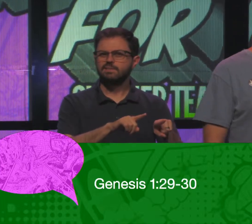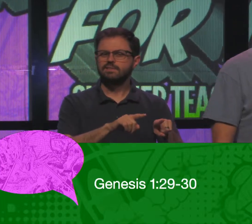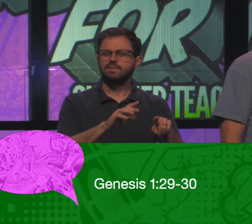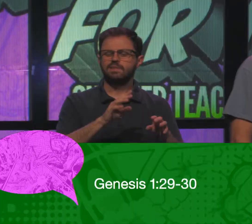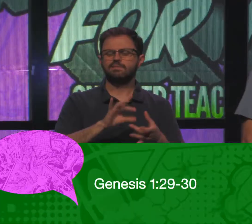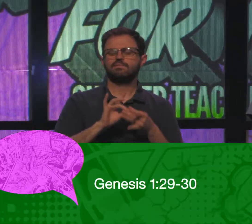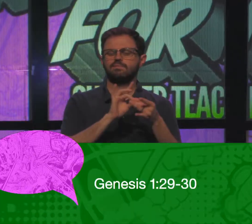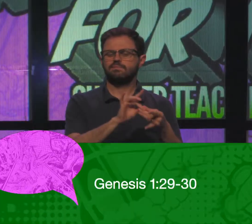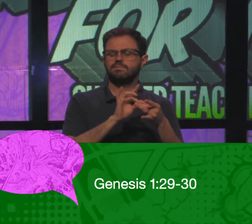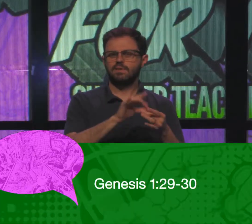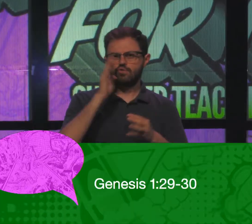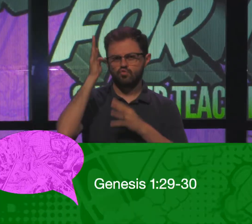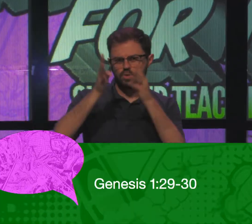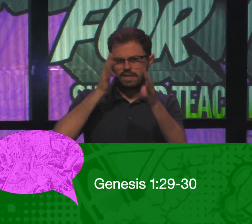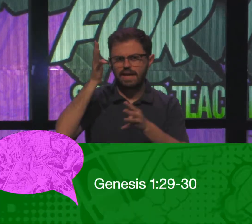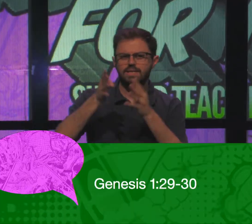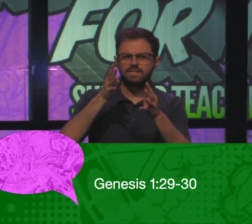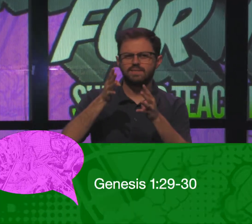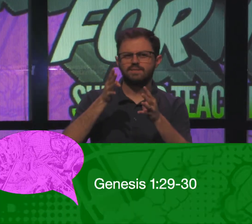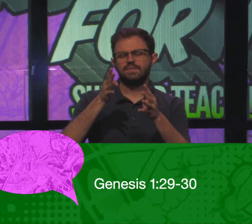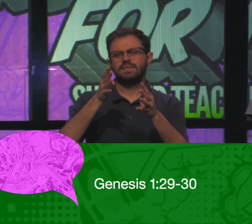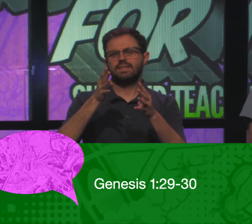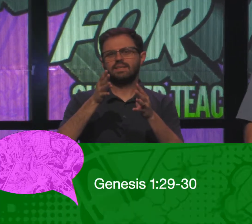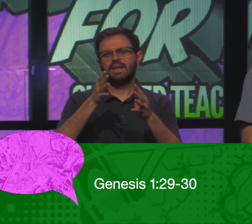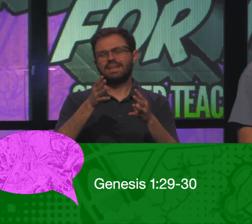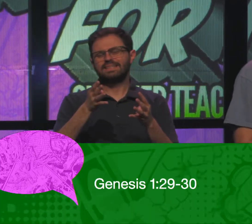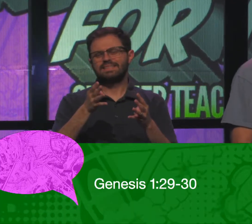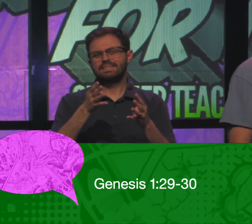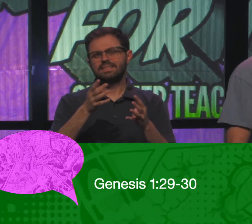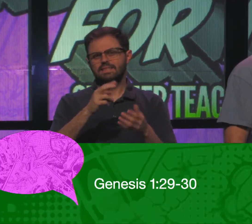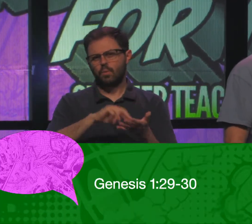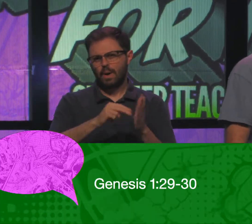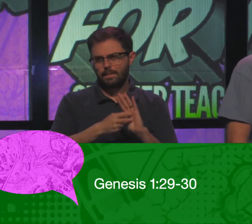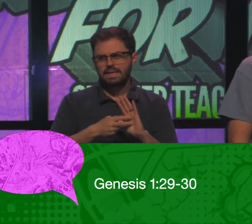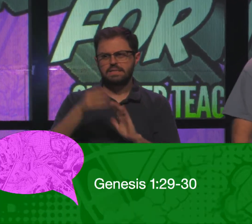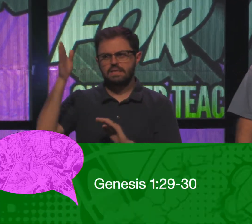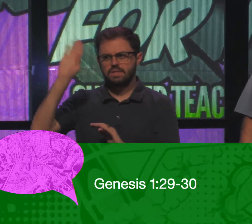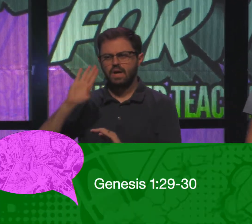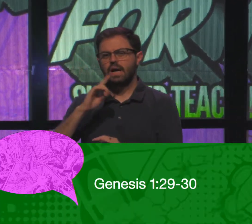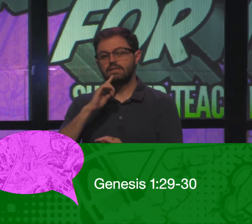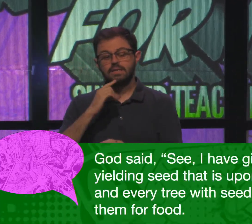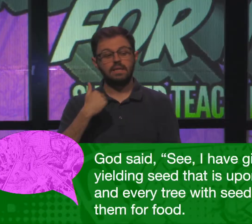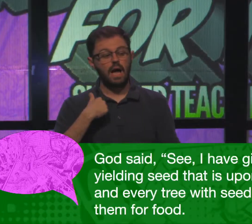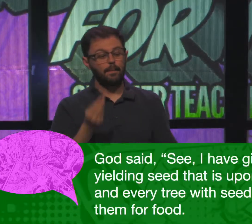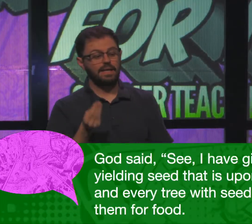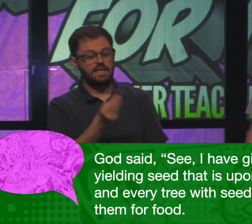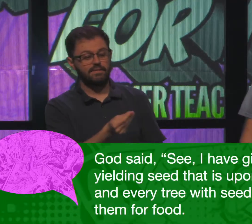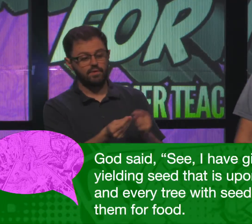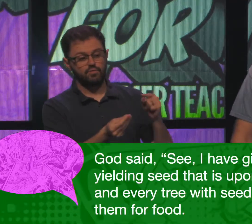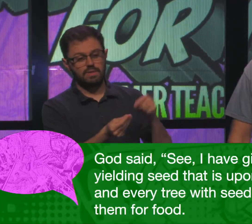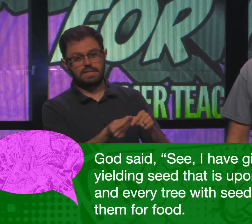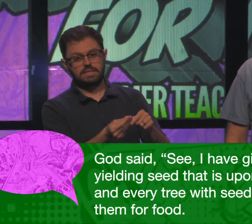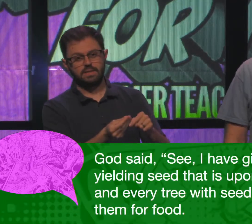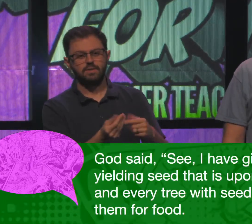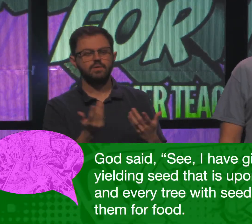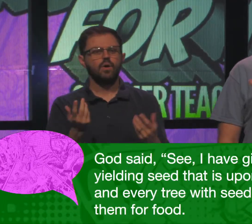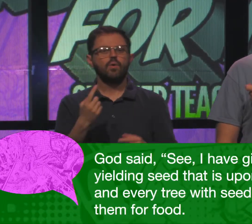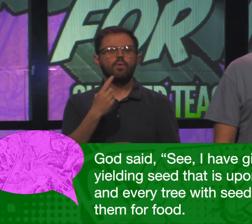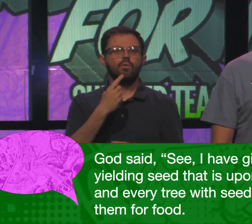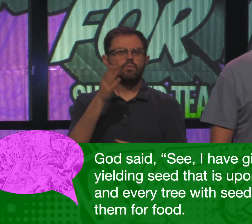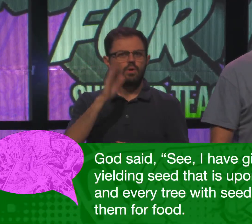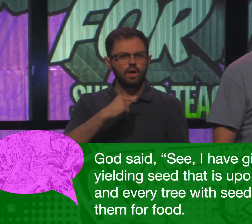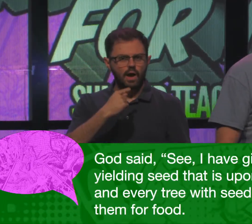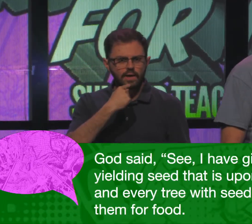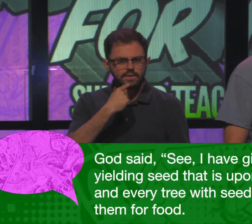And I don't use the word covenant, but it's about, hey, here's what I'm giving you, right? And it says this, God says, see, I have given